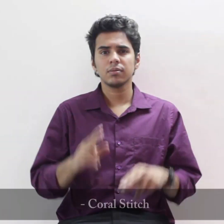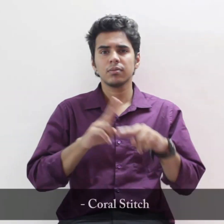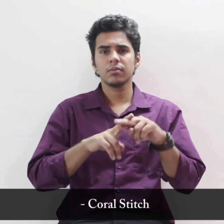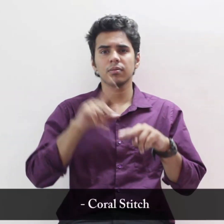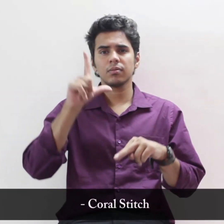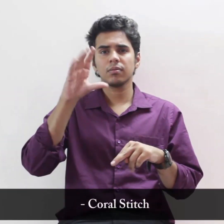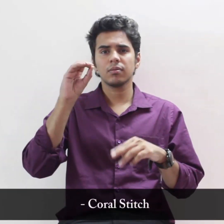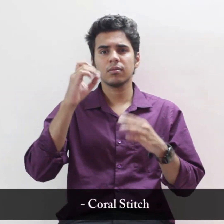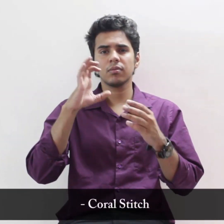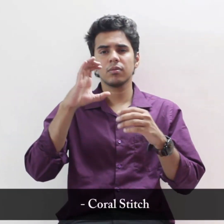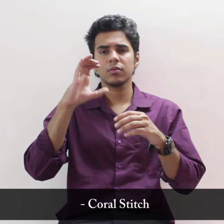Coral stitch.